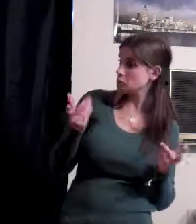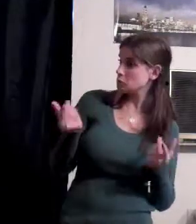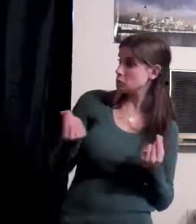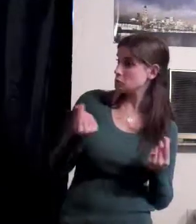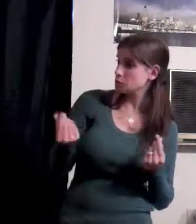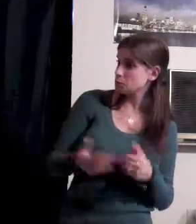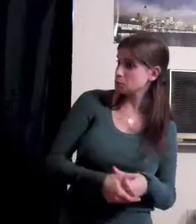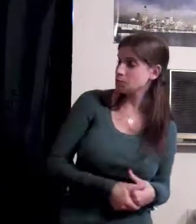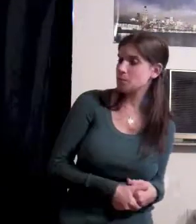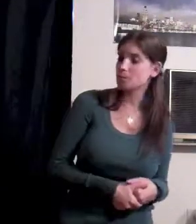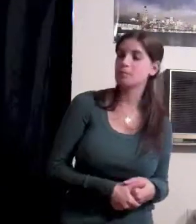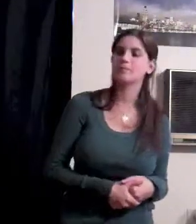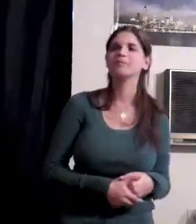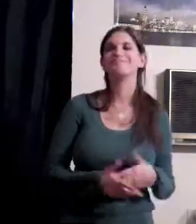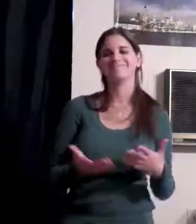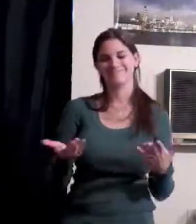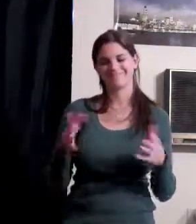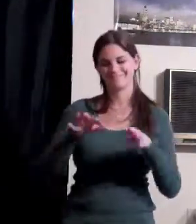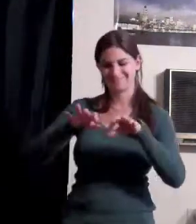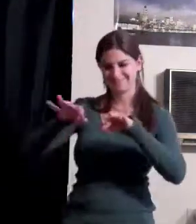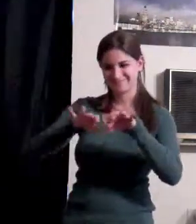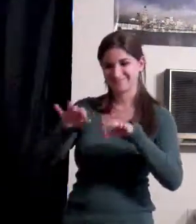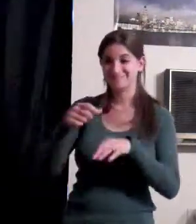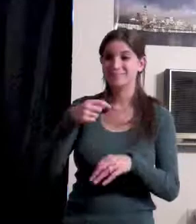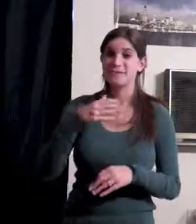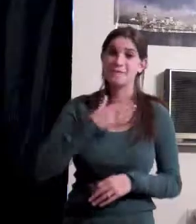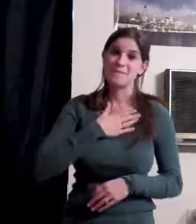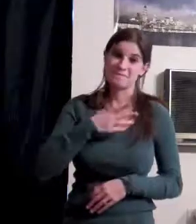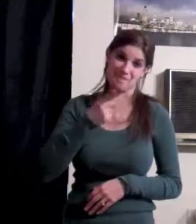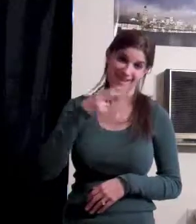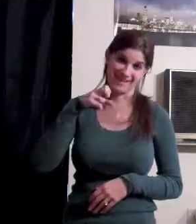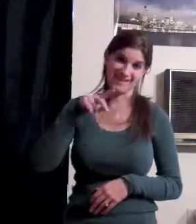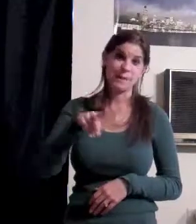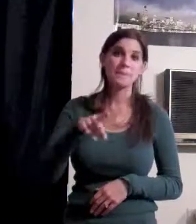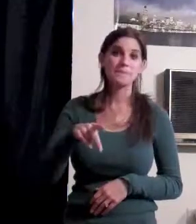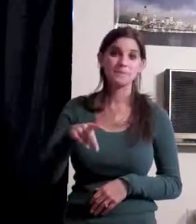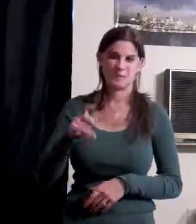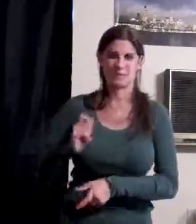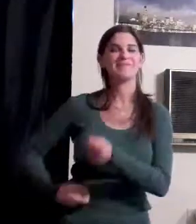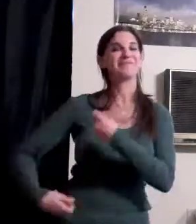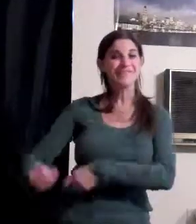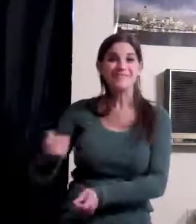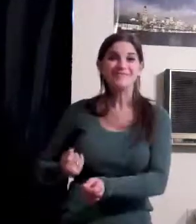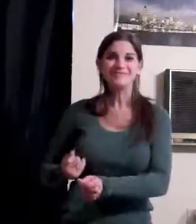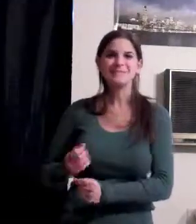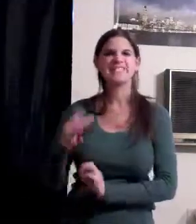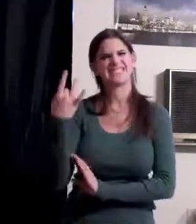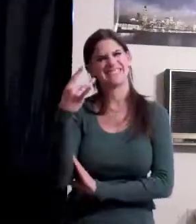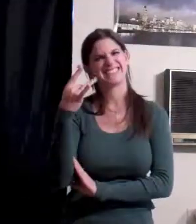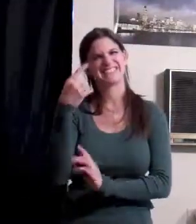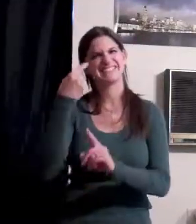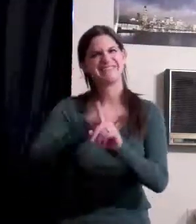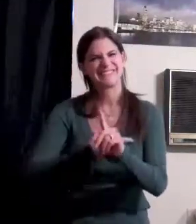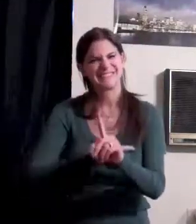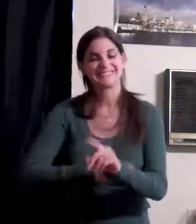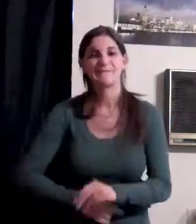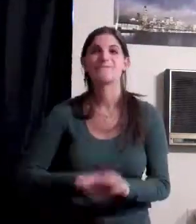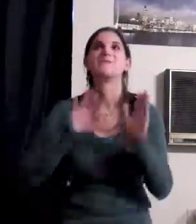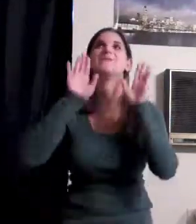Then I'd tell them, well, I'm getting my hip replaced in 18 months. It's going to be so great when the pain stops.